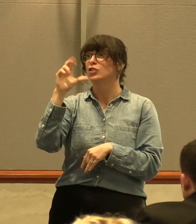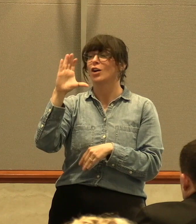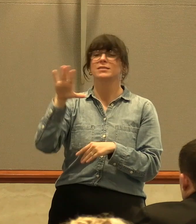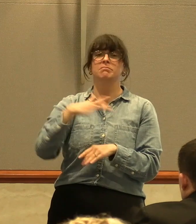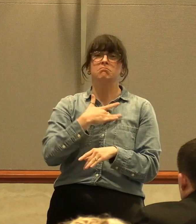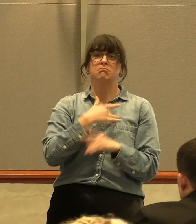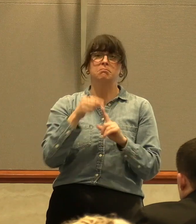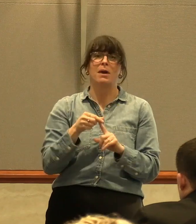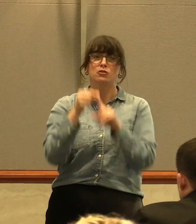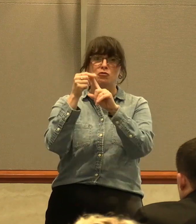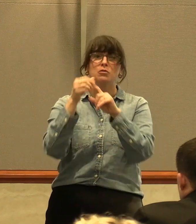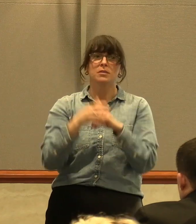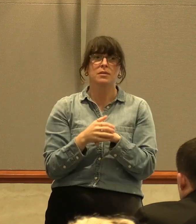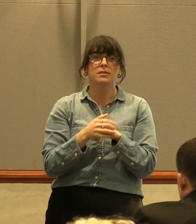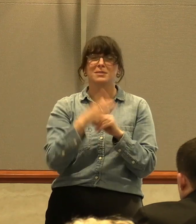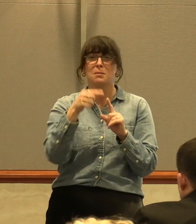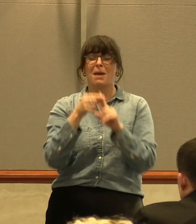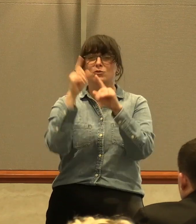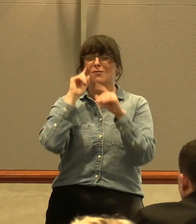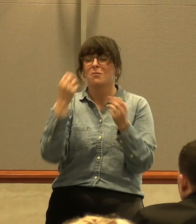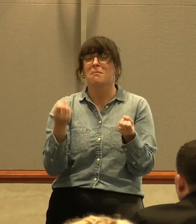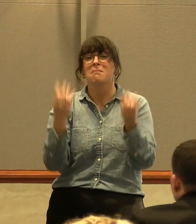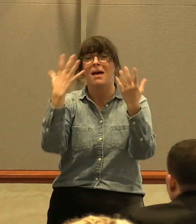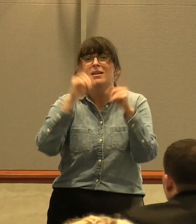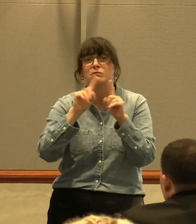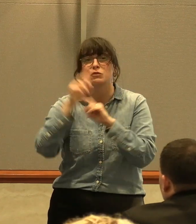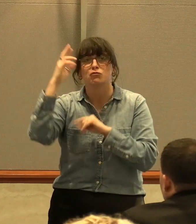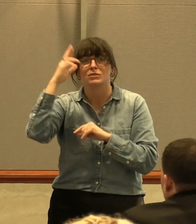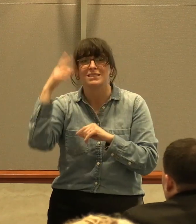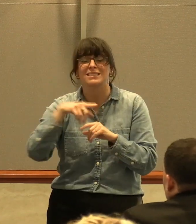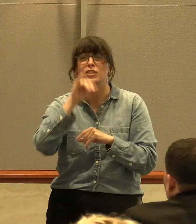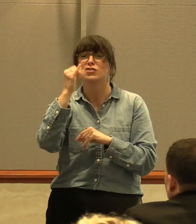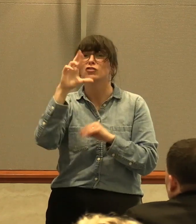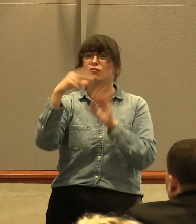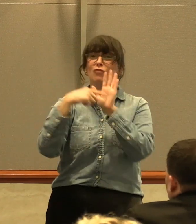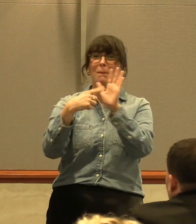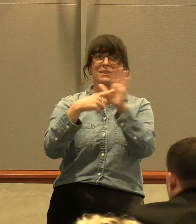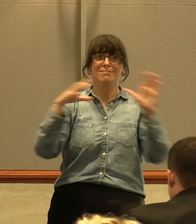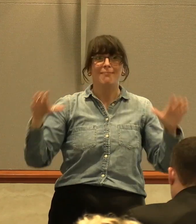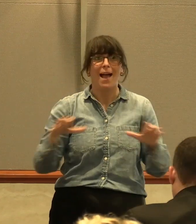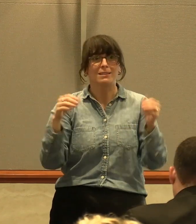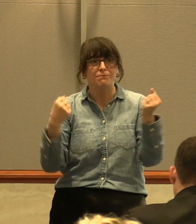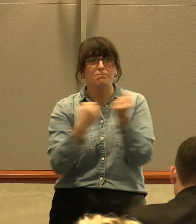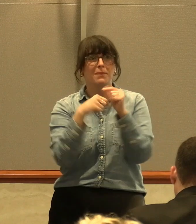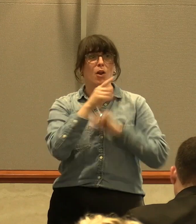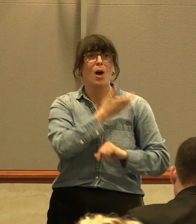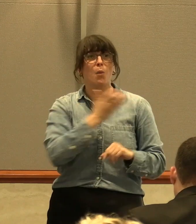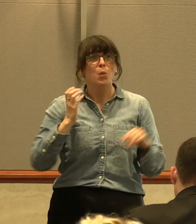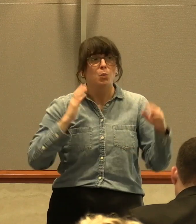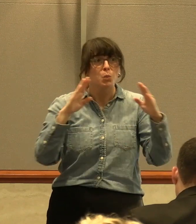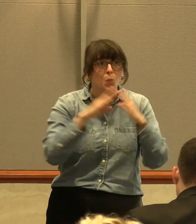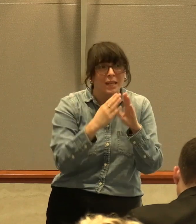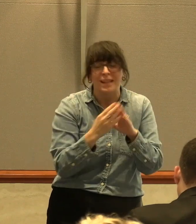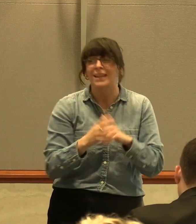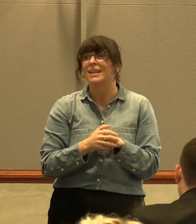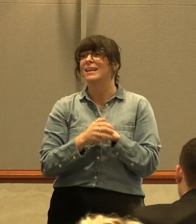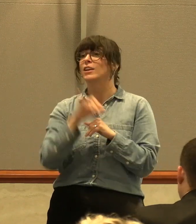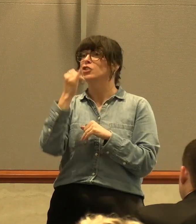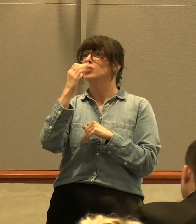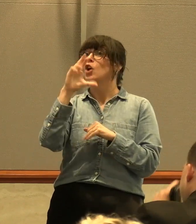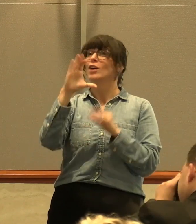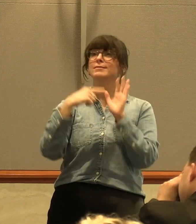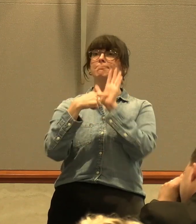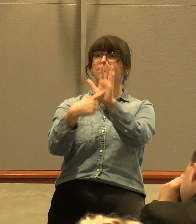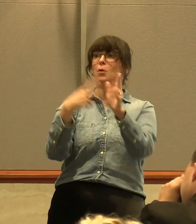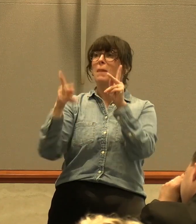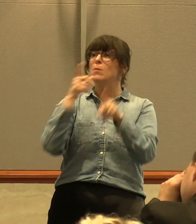special. Special for many reasons. It represents activism in our community. It represents people who are willing